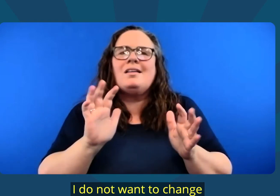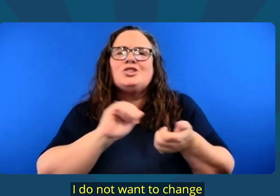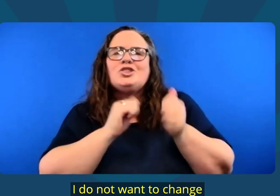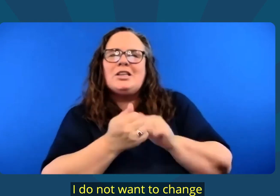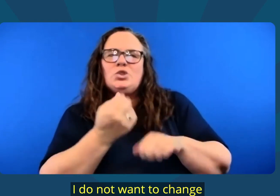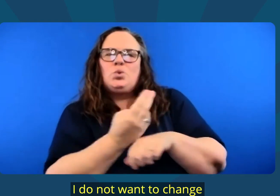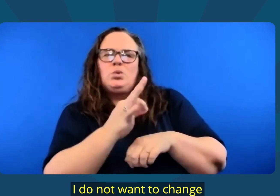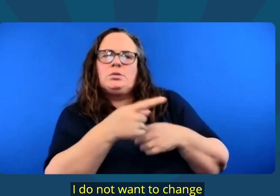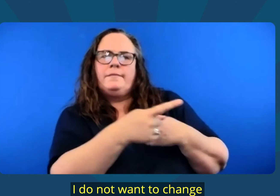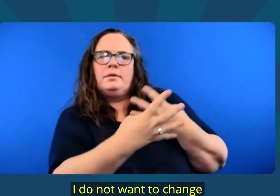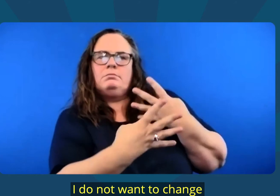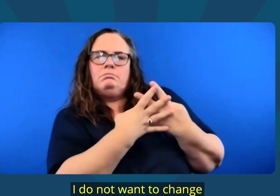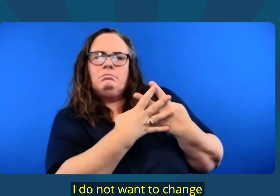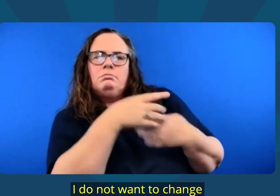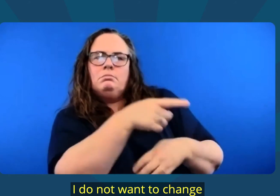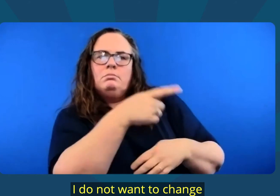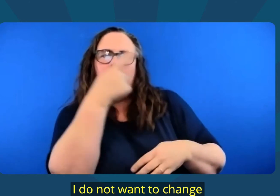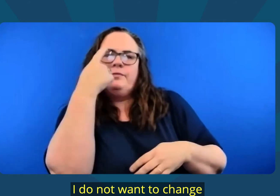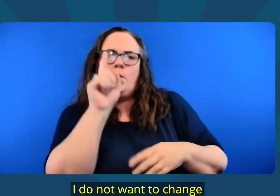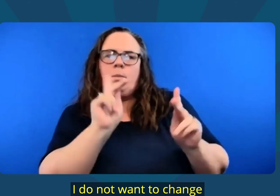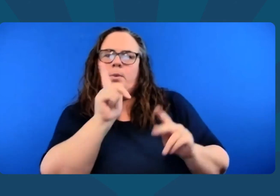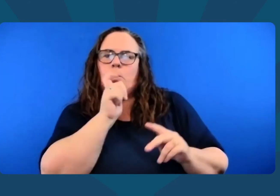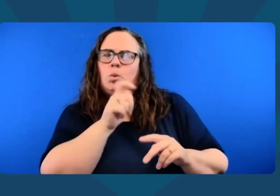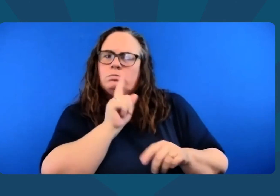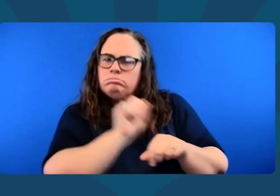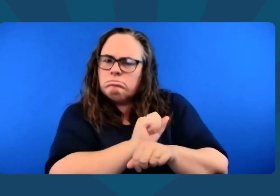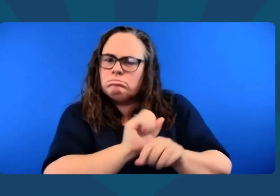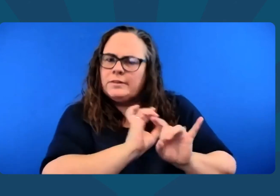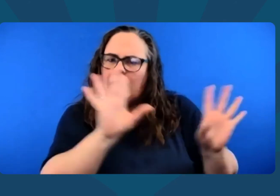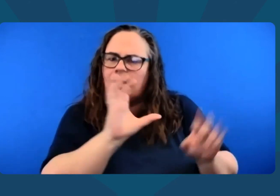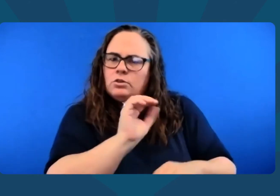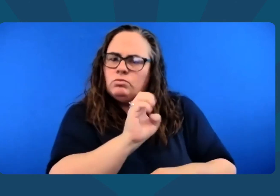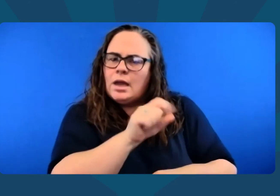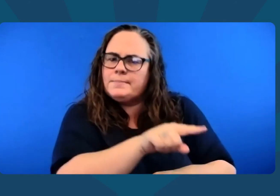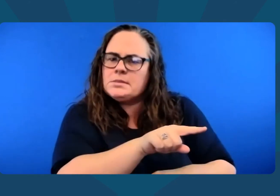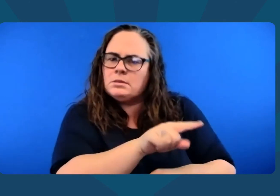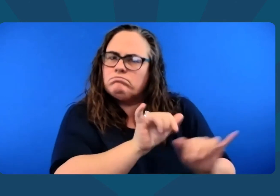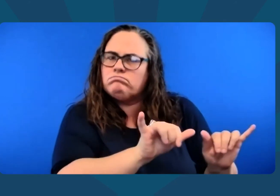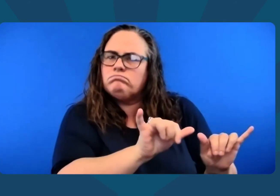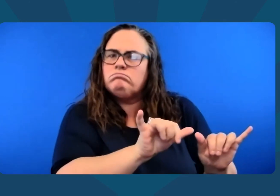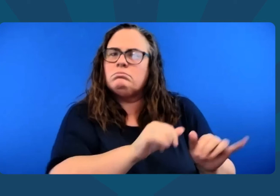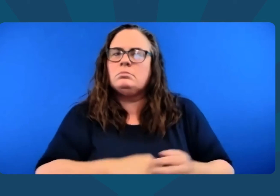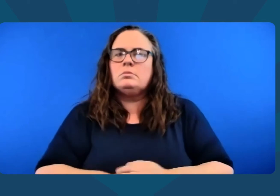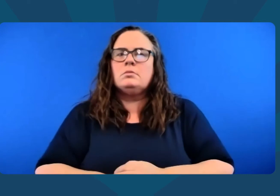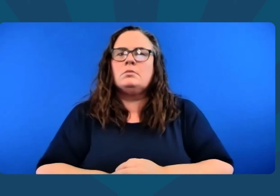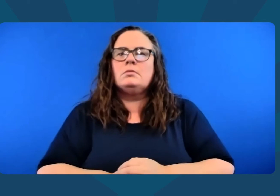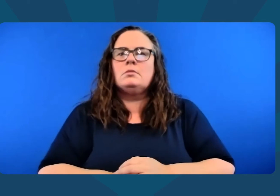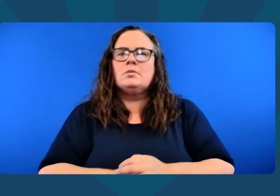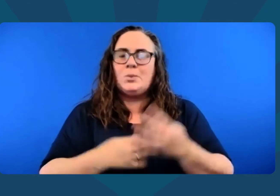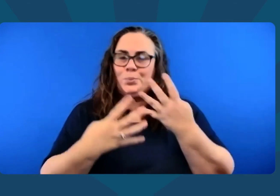I do not want to change the use of incarceration for persons who commit violent crimes.